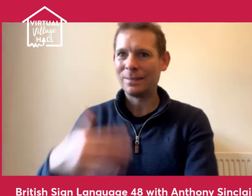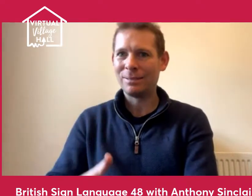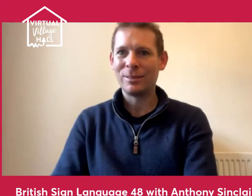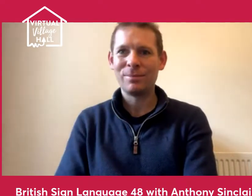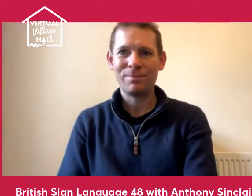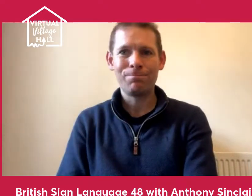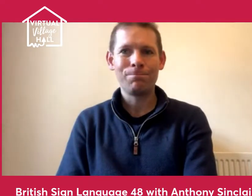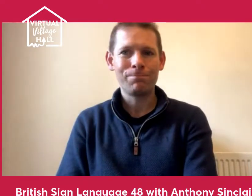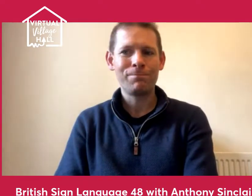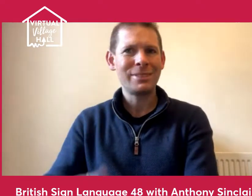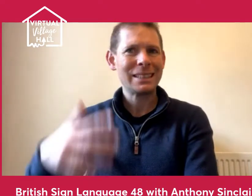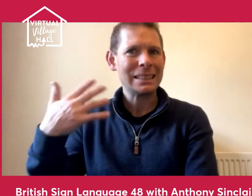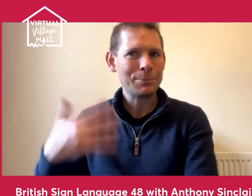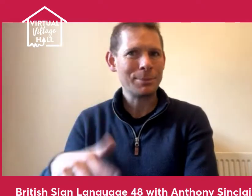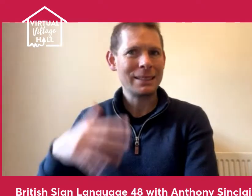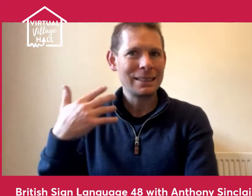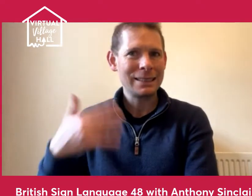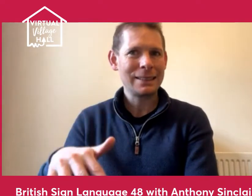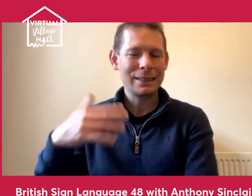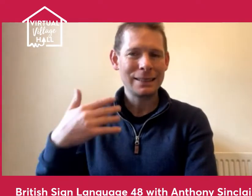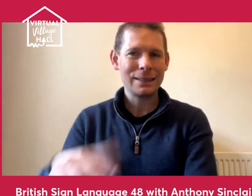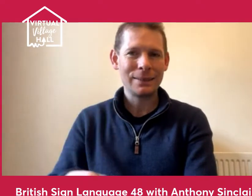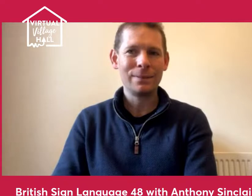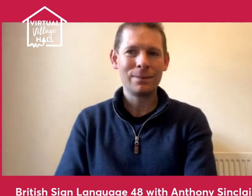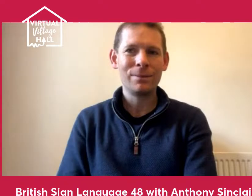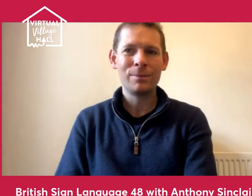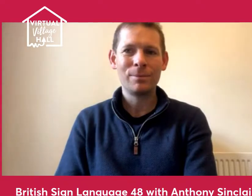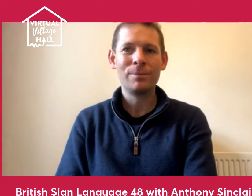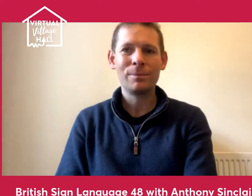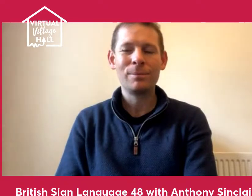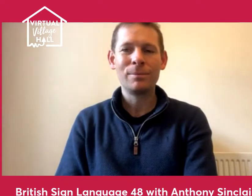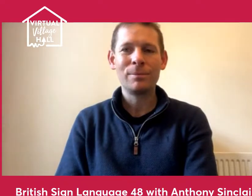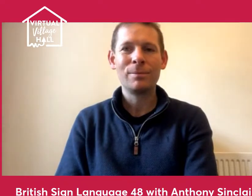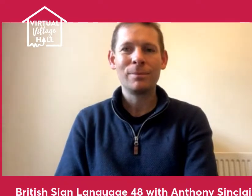That's expensive. That's a sign for expensive.